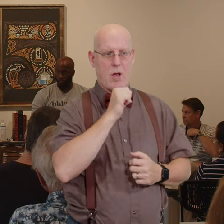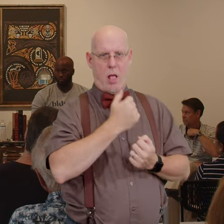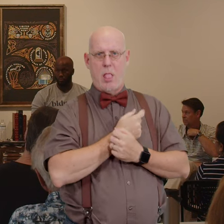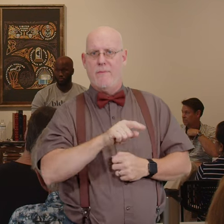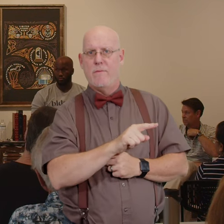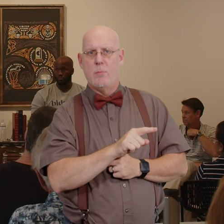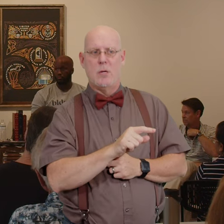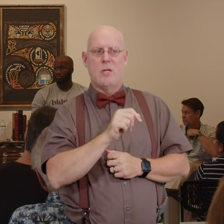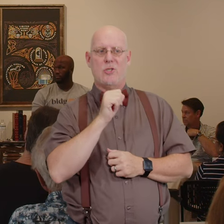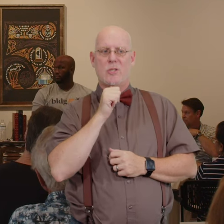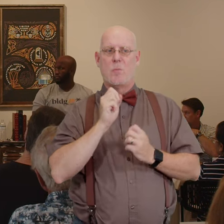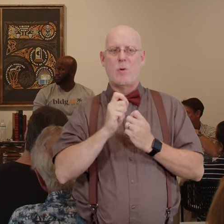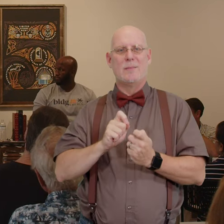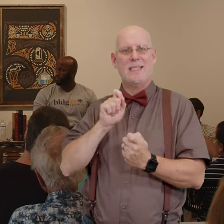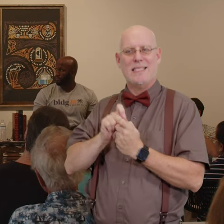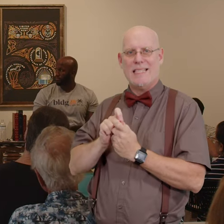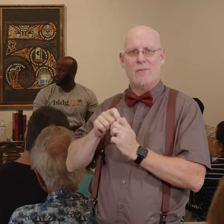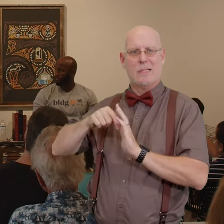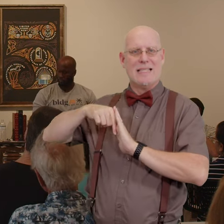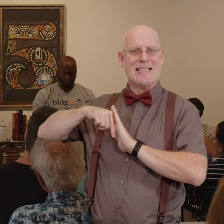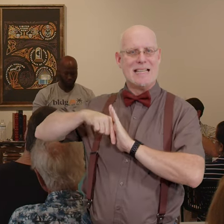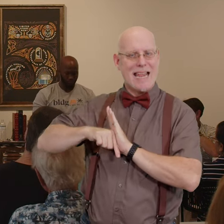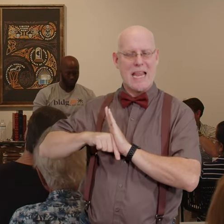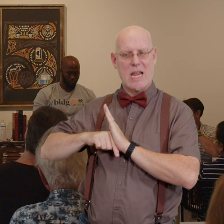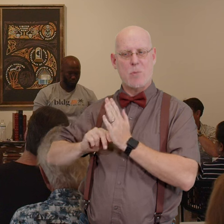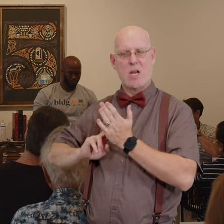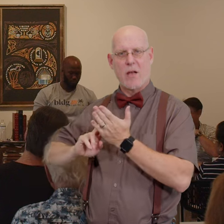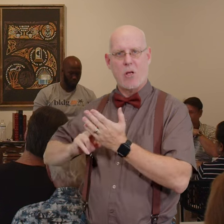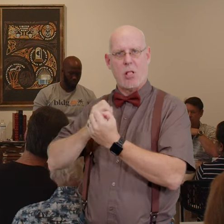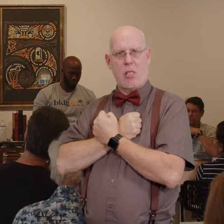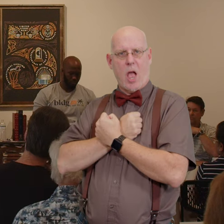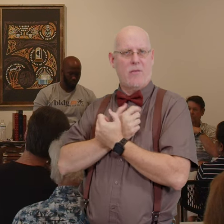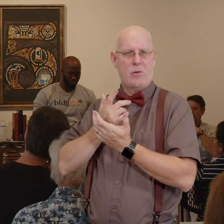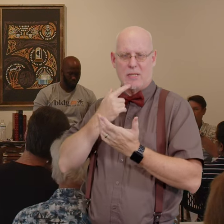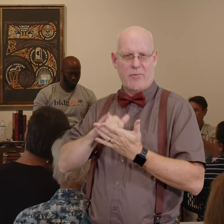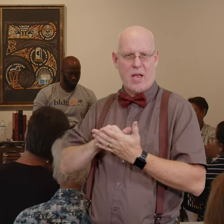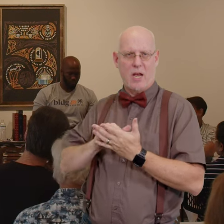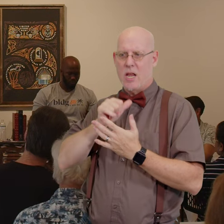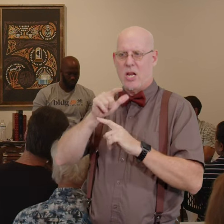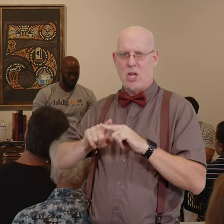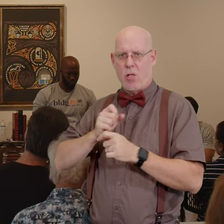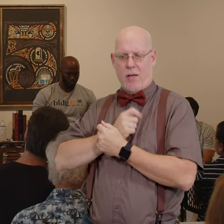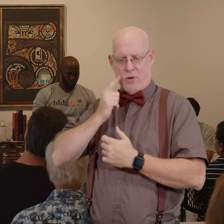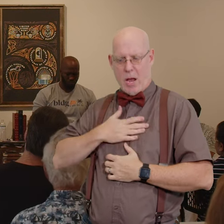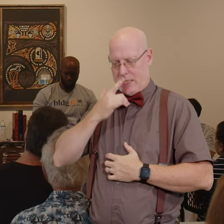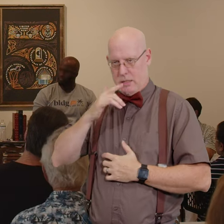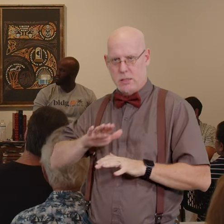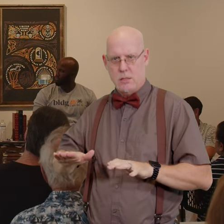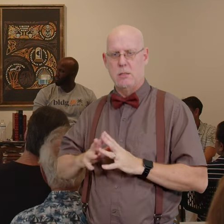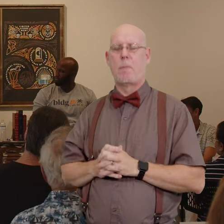them. I do love them. There's just a more specified, deeper covenantal love, if you want to say it that way, unconditional love for my